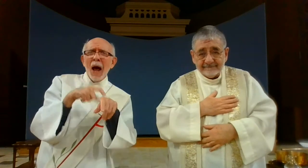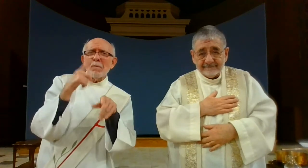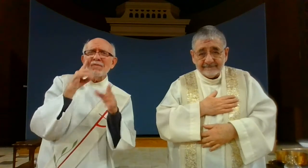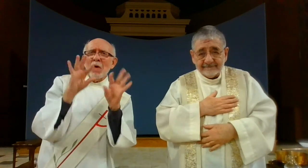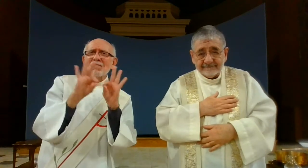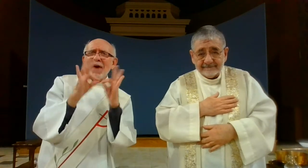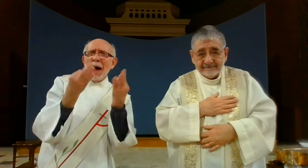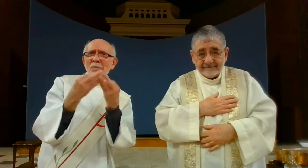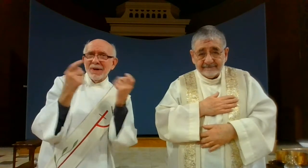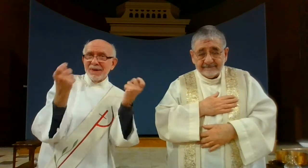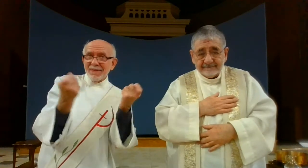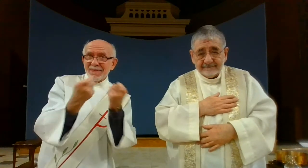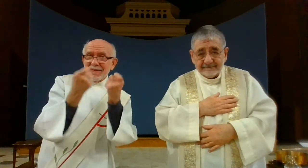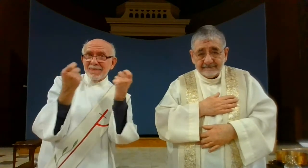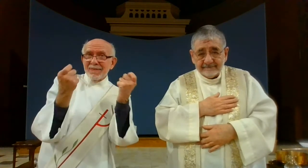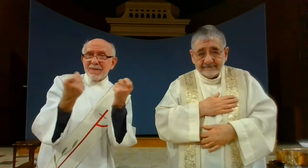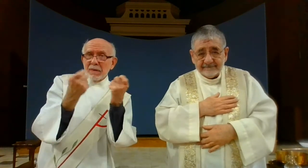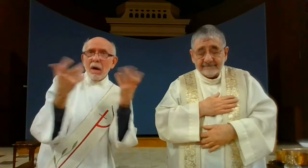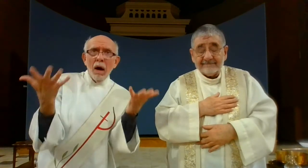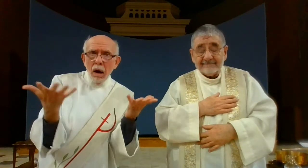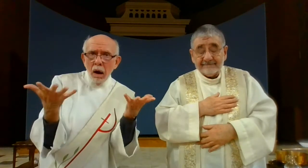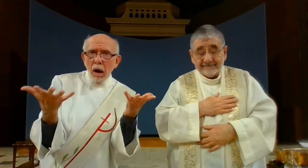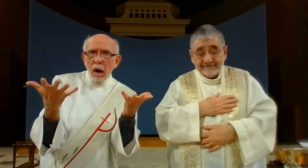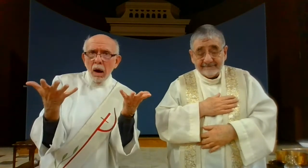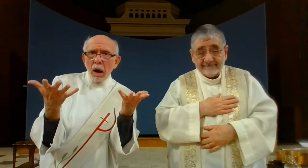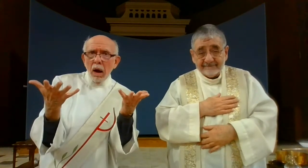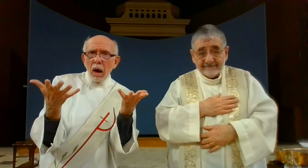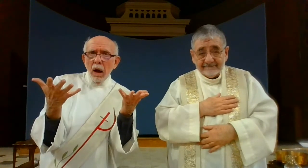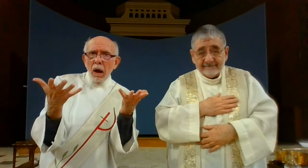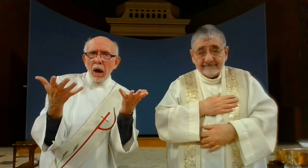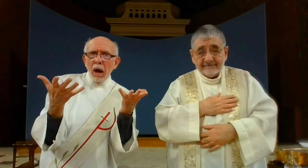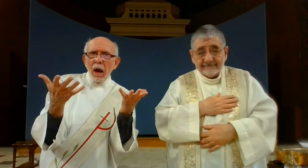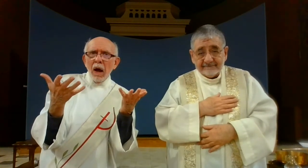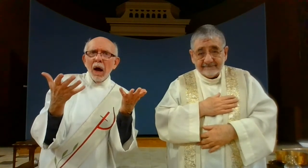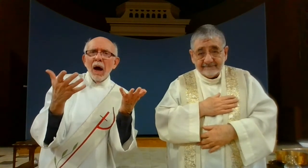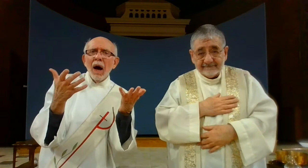you know, the perfect time to gather family and celebrate,